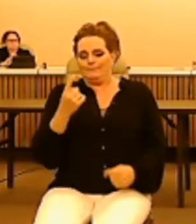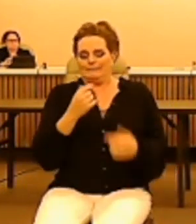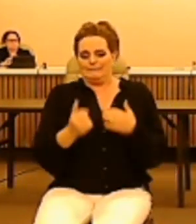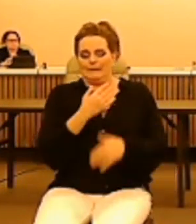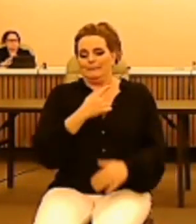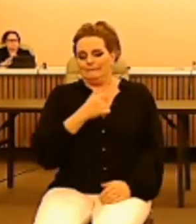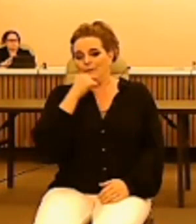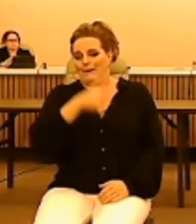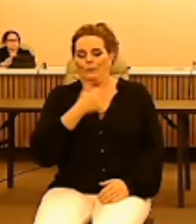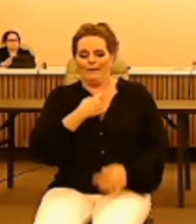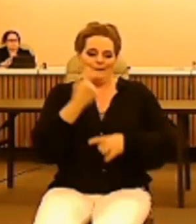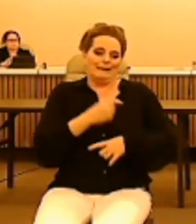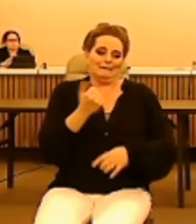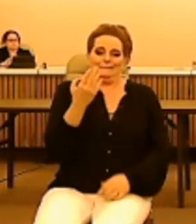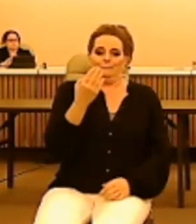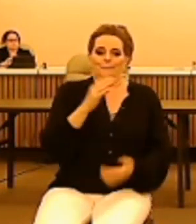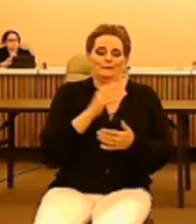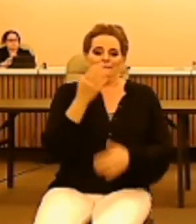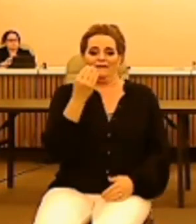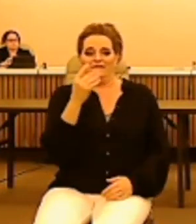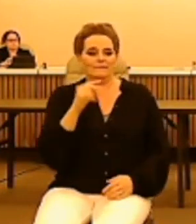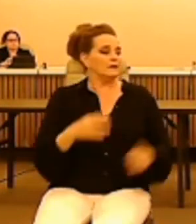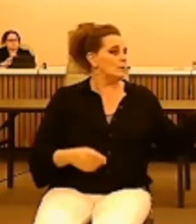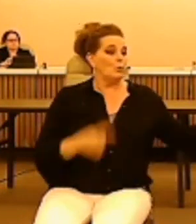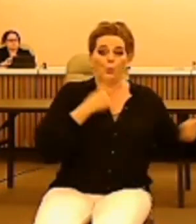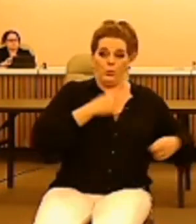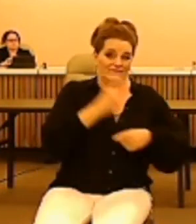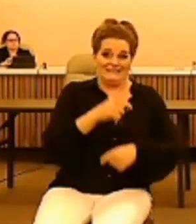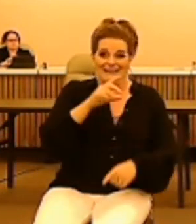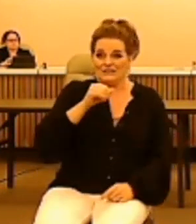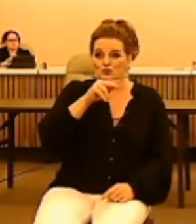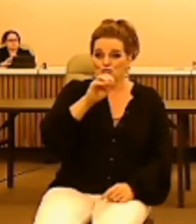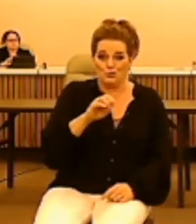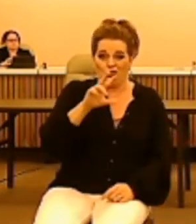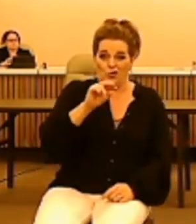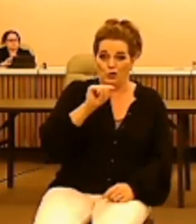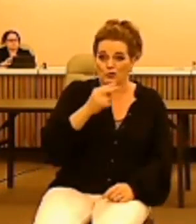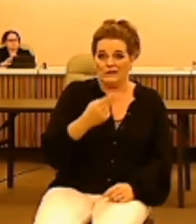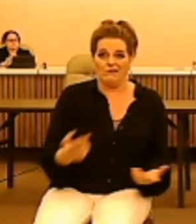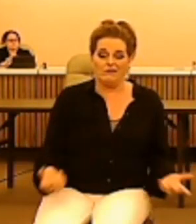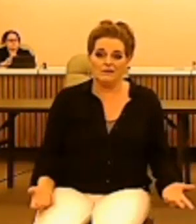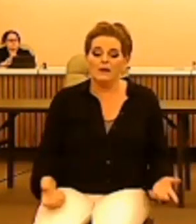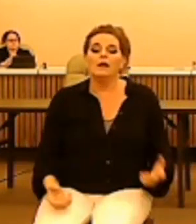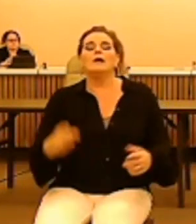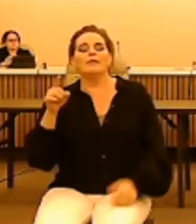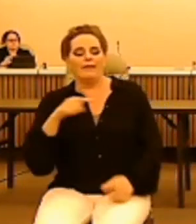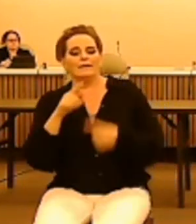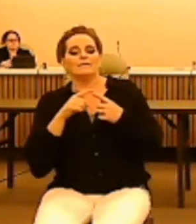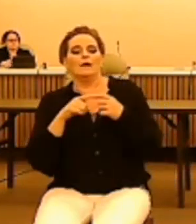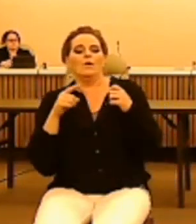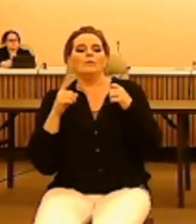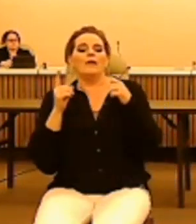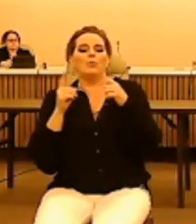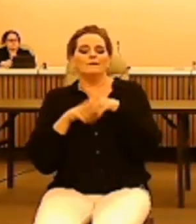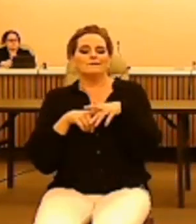date is the 15th, November 15th. June 30th is when the original cutoff